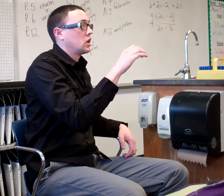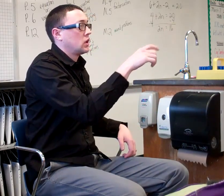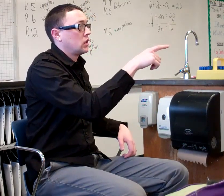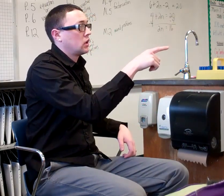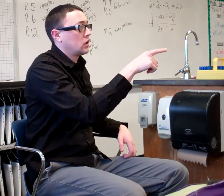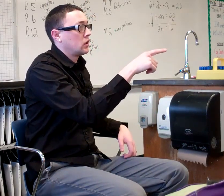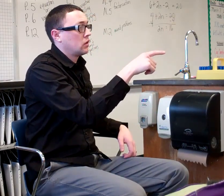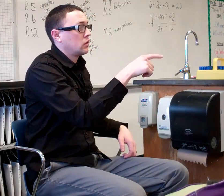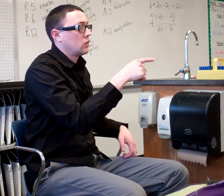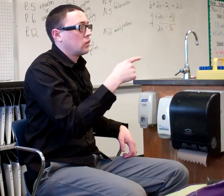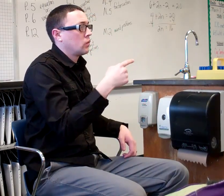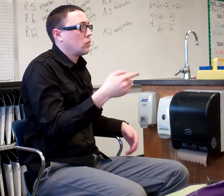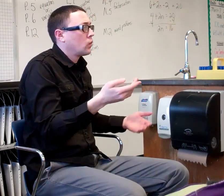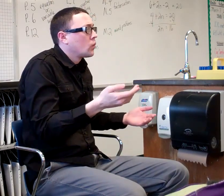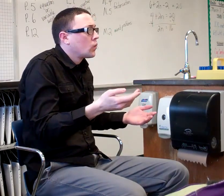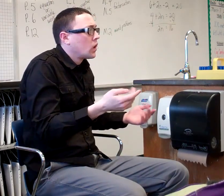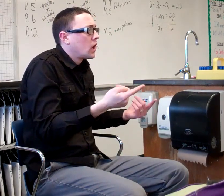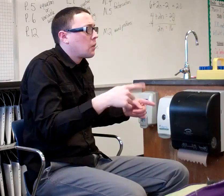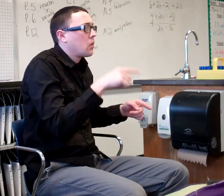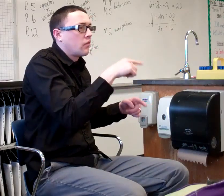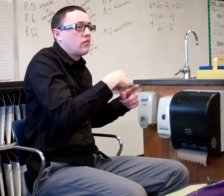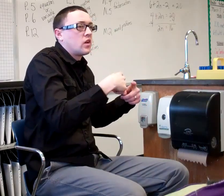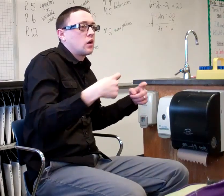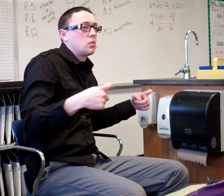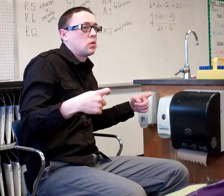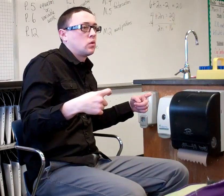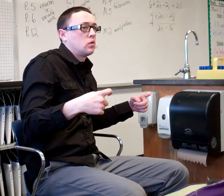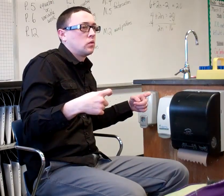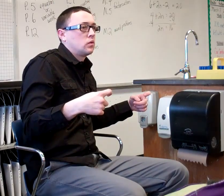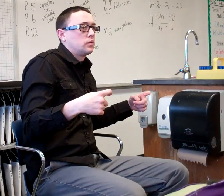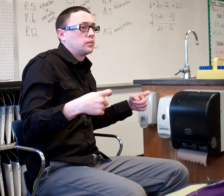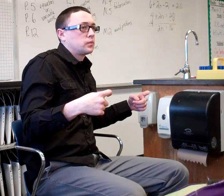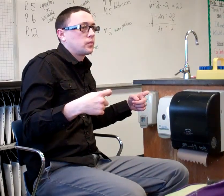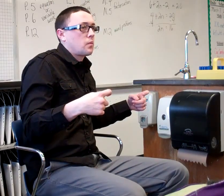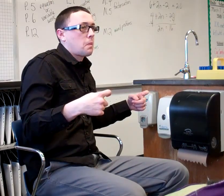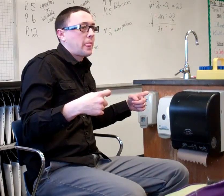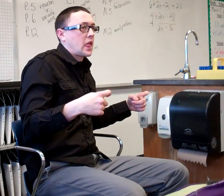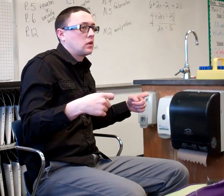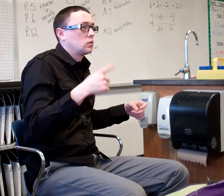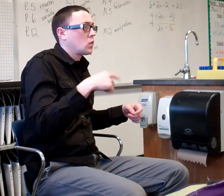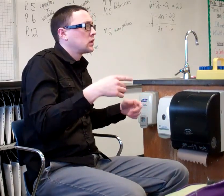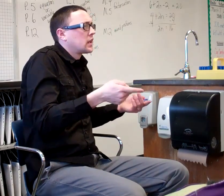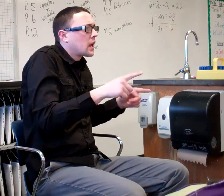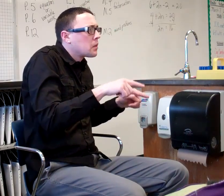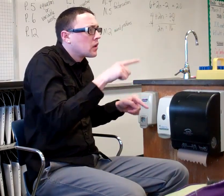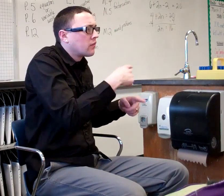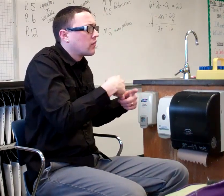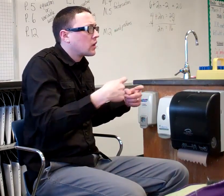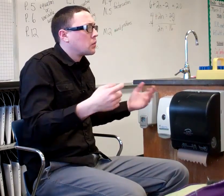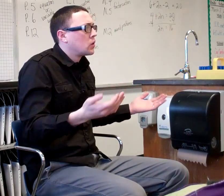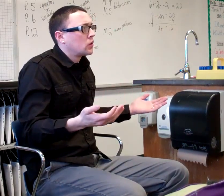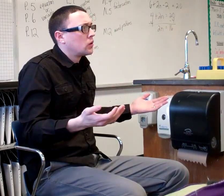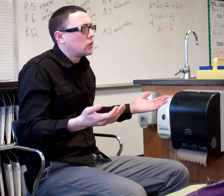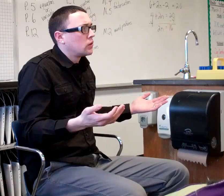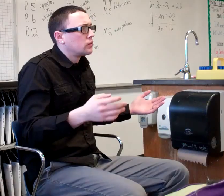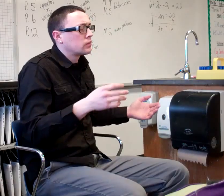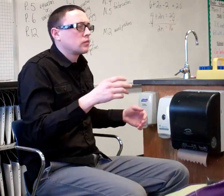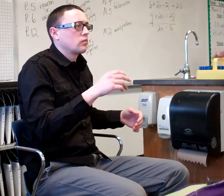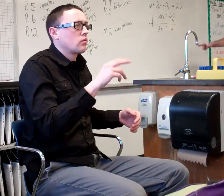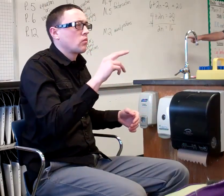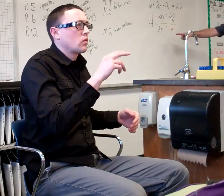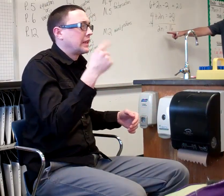What's happening to the variable? That's all I want you to tell me. What's happening to the variable right there? No,